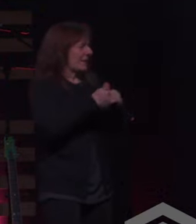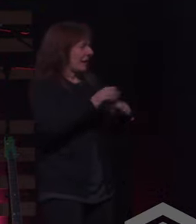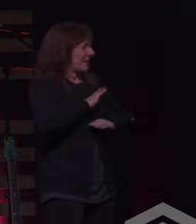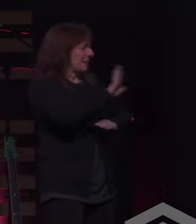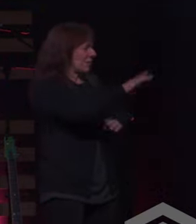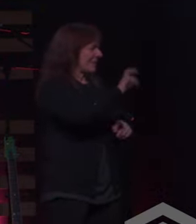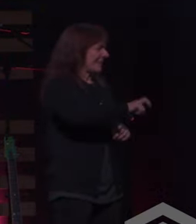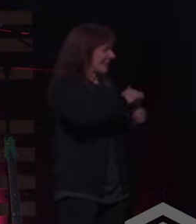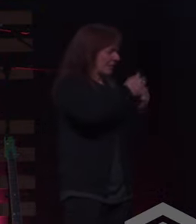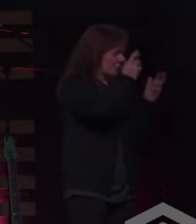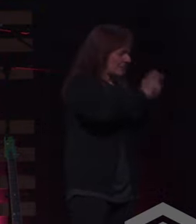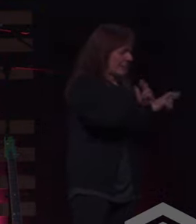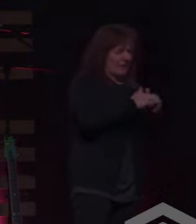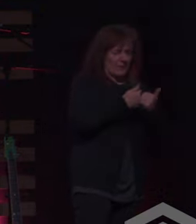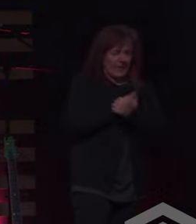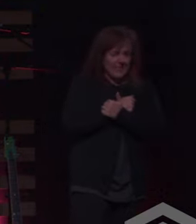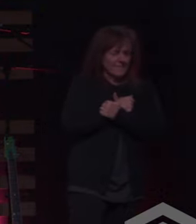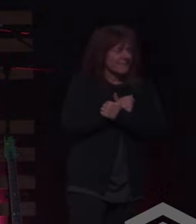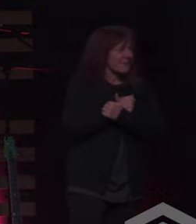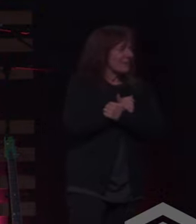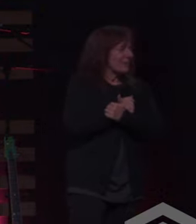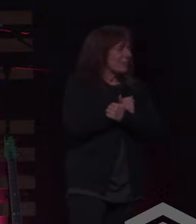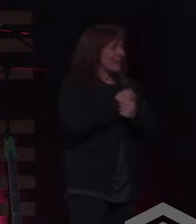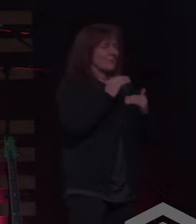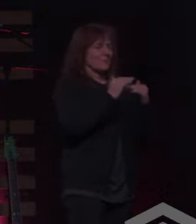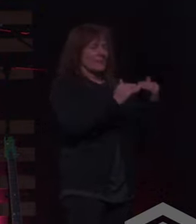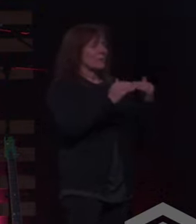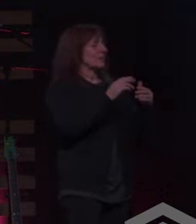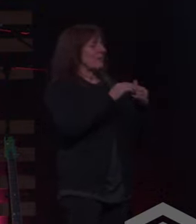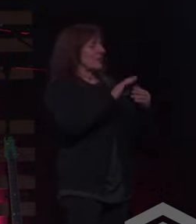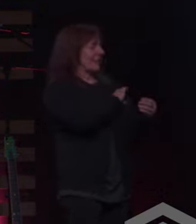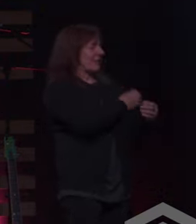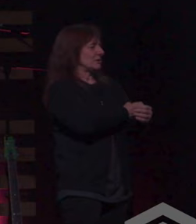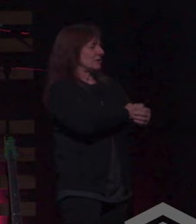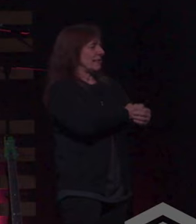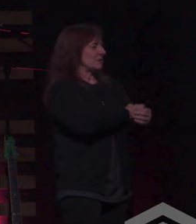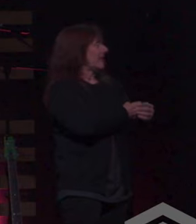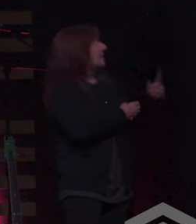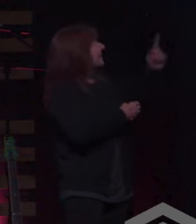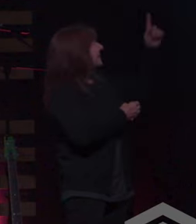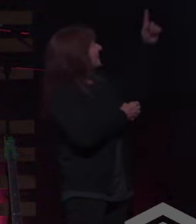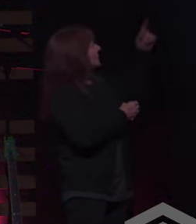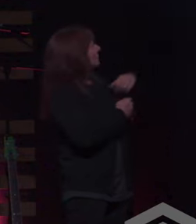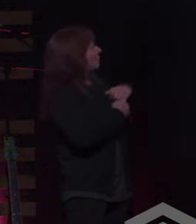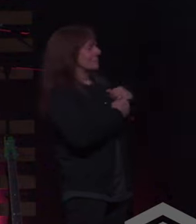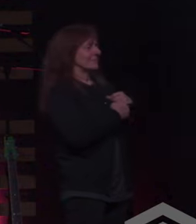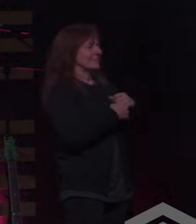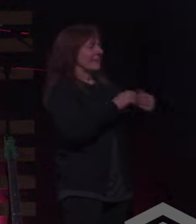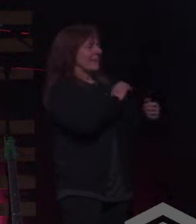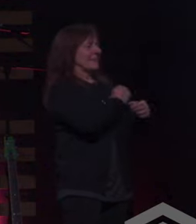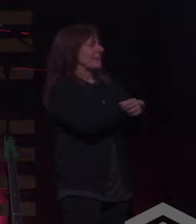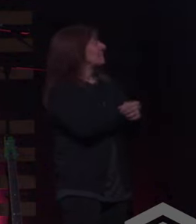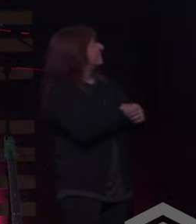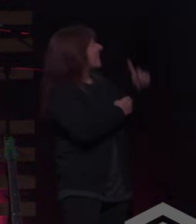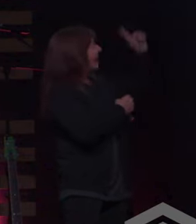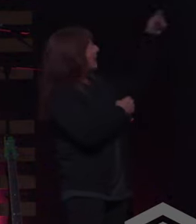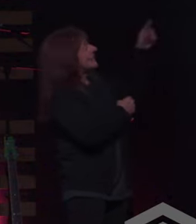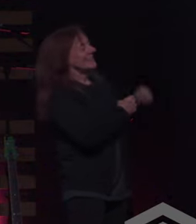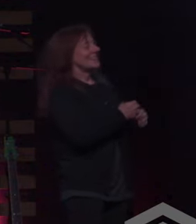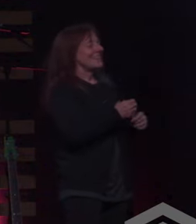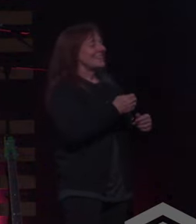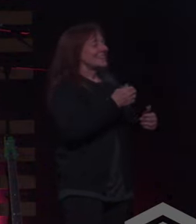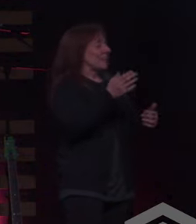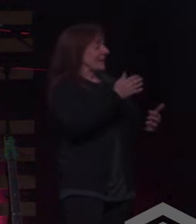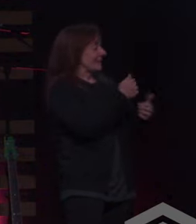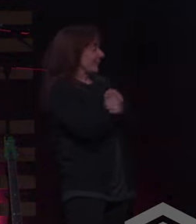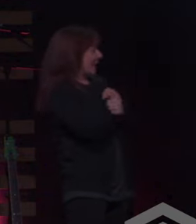need? How can I respect? How can I love? We get on this right here, what's called the energizing cycle. And there we go. His love motivates